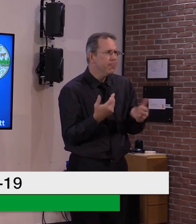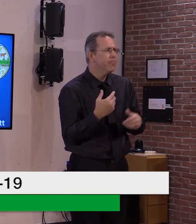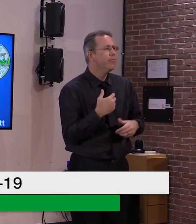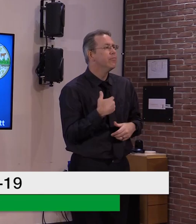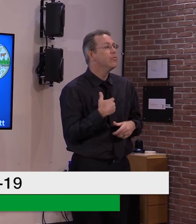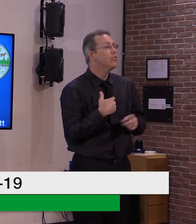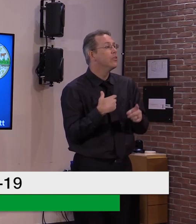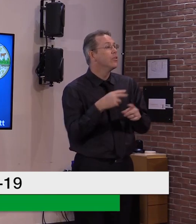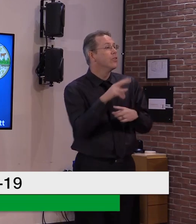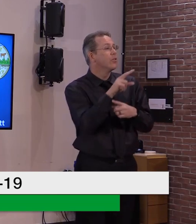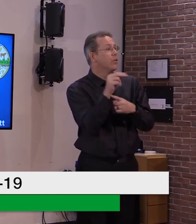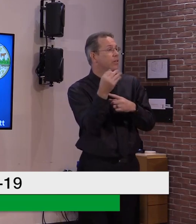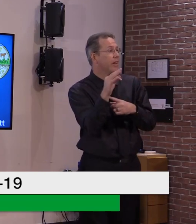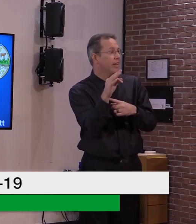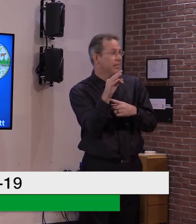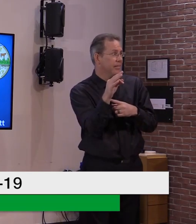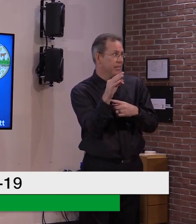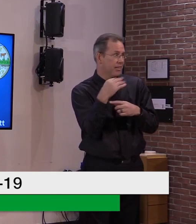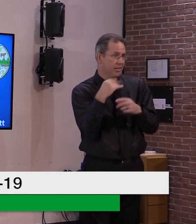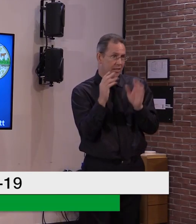basis for that thanksgiving